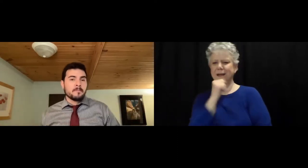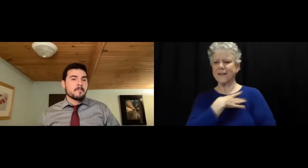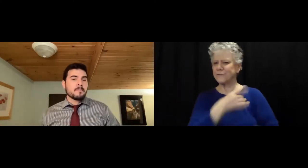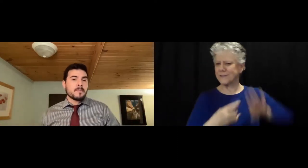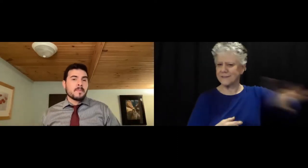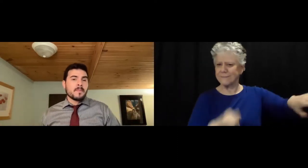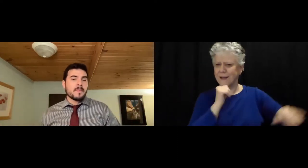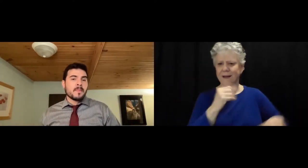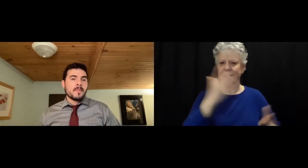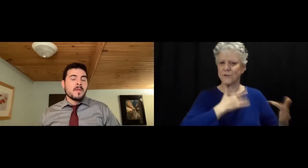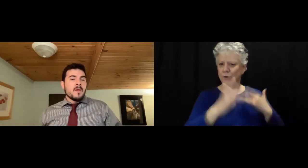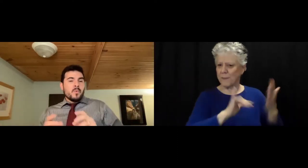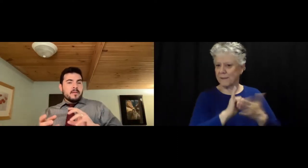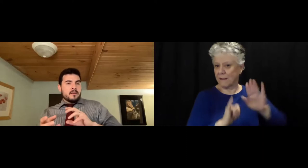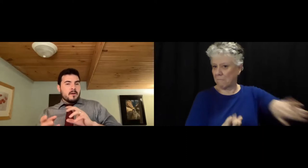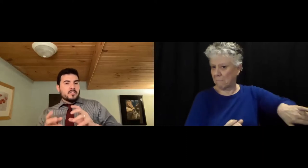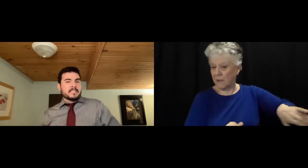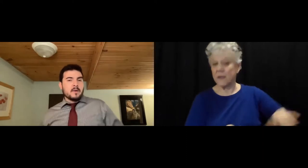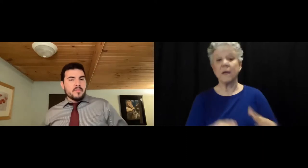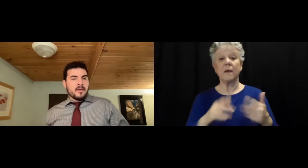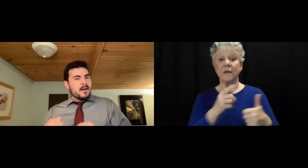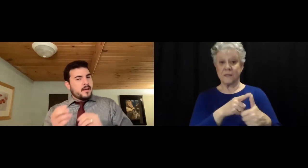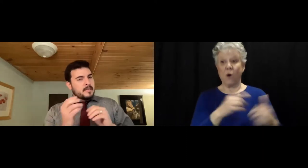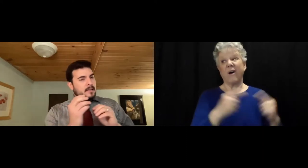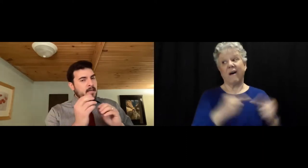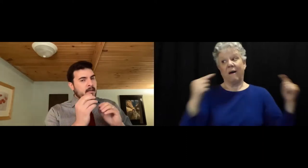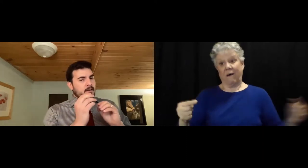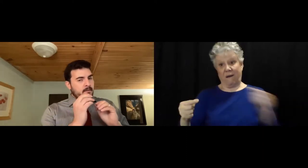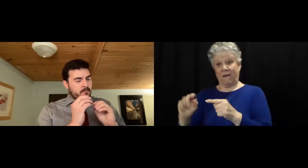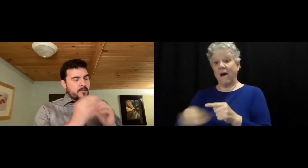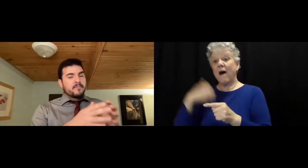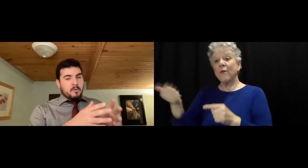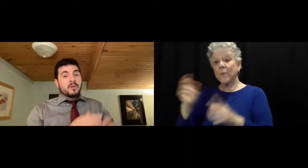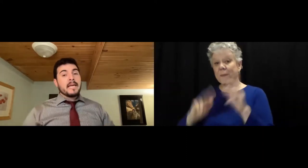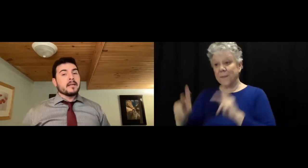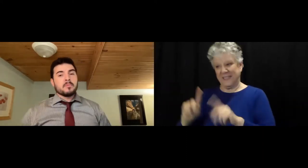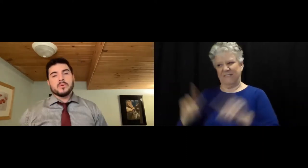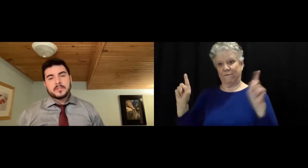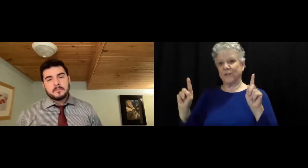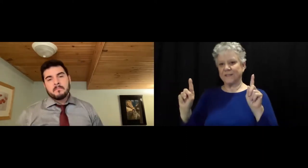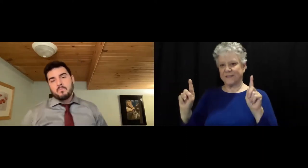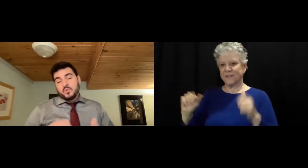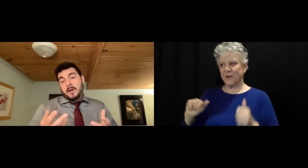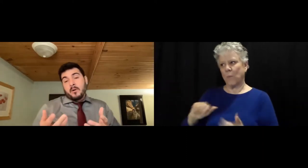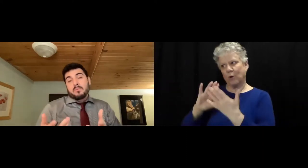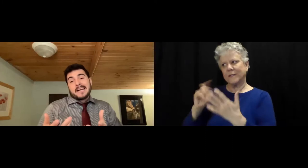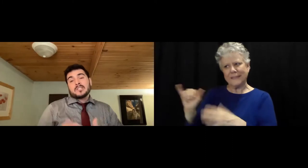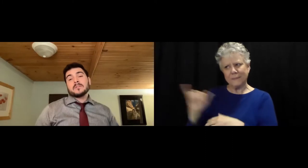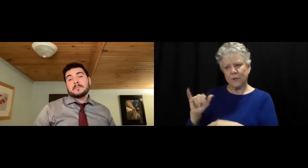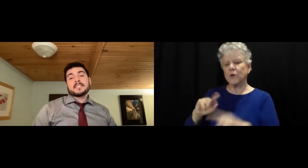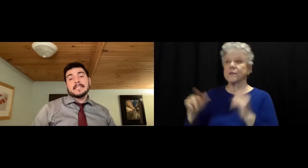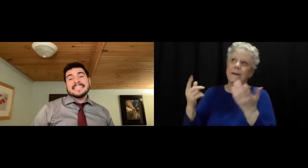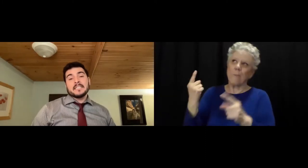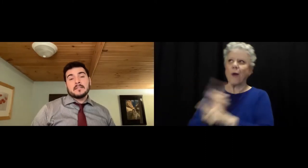concern. We could contrast that with a slightly different but related approach, which we might call